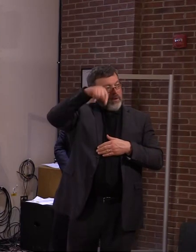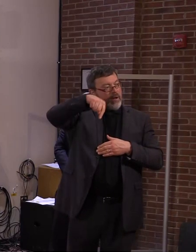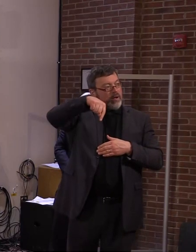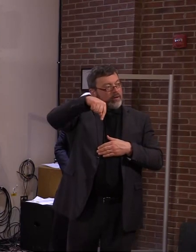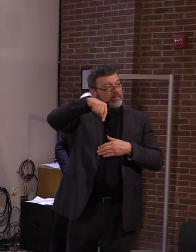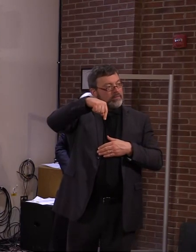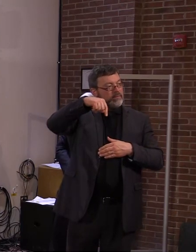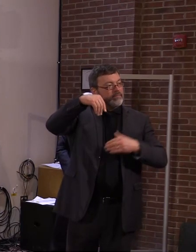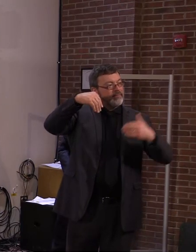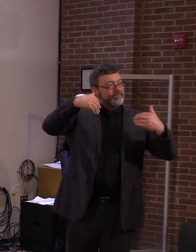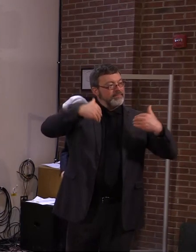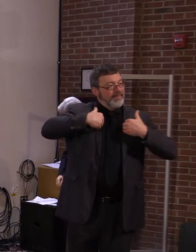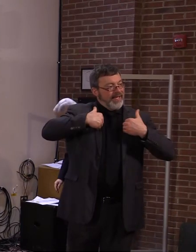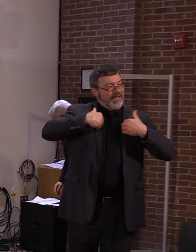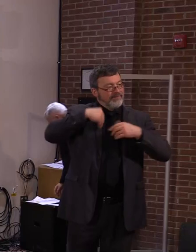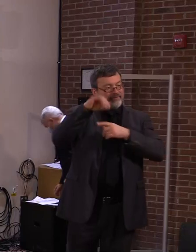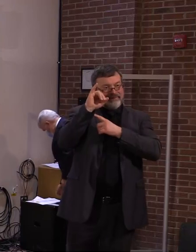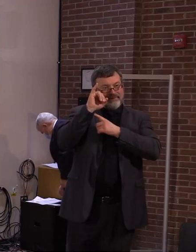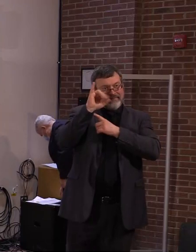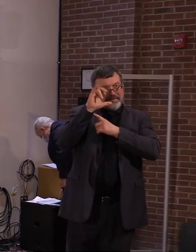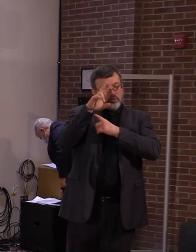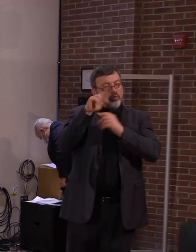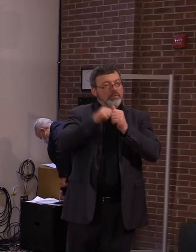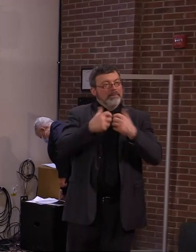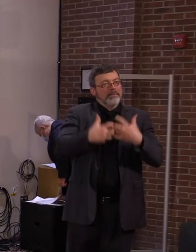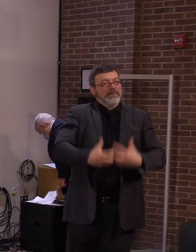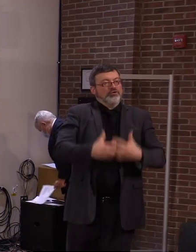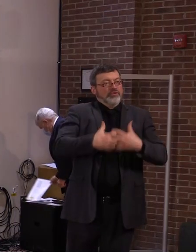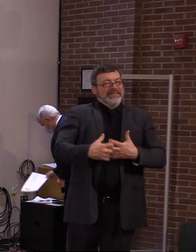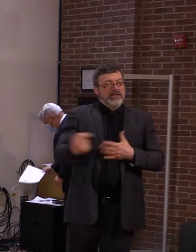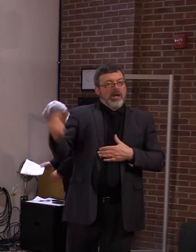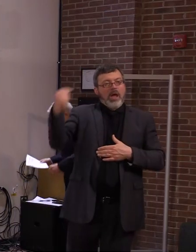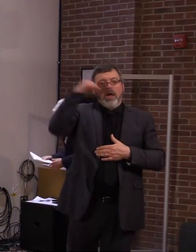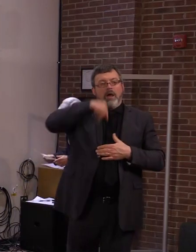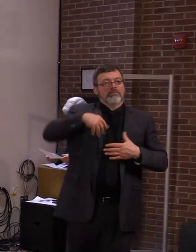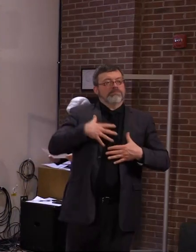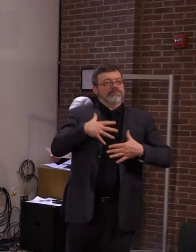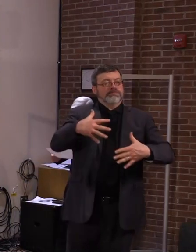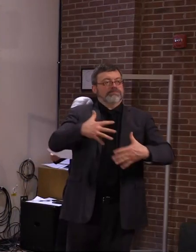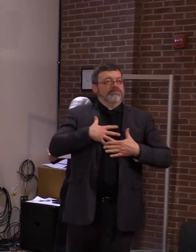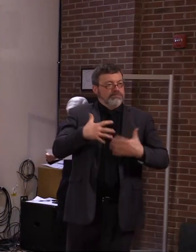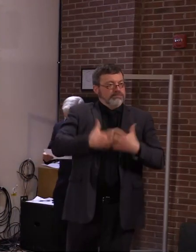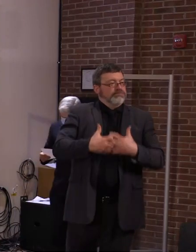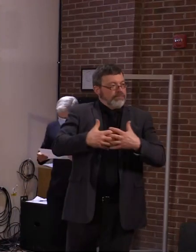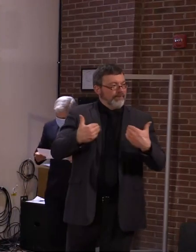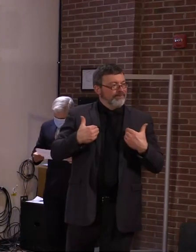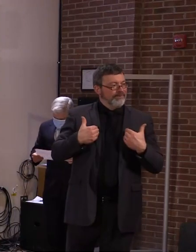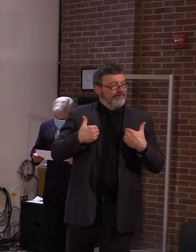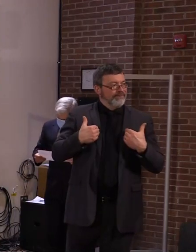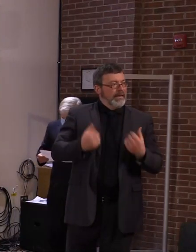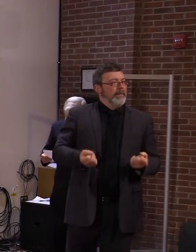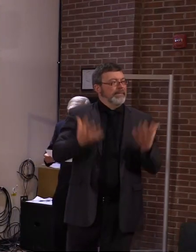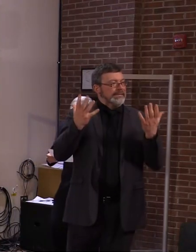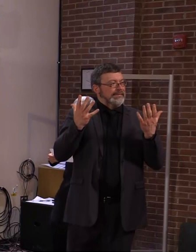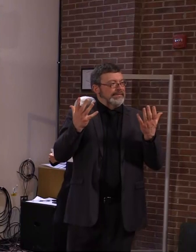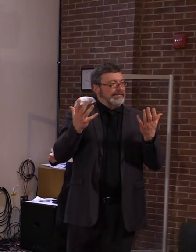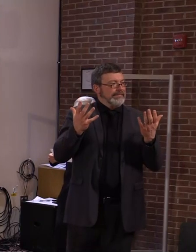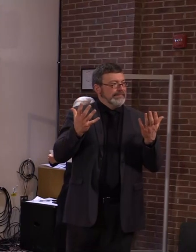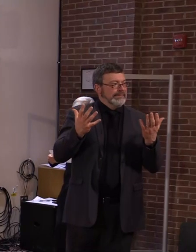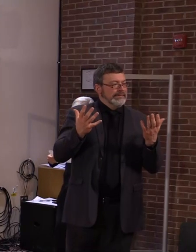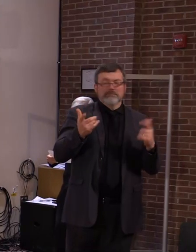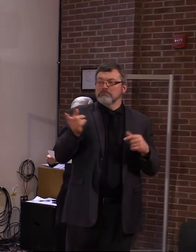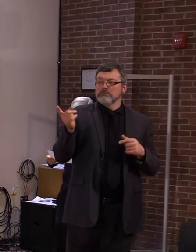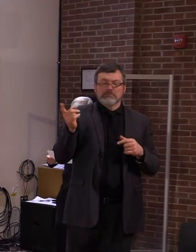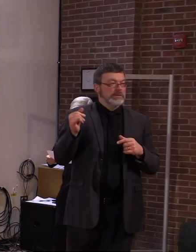with ventilators? In other words, it sounds like that most of the heavy pressure is